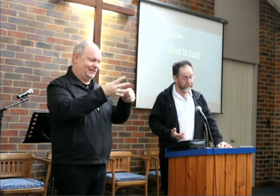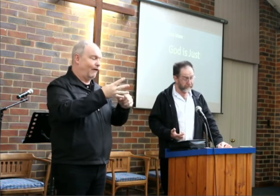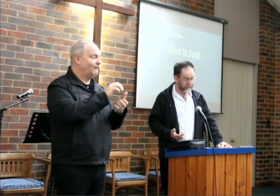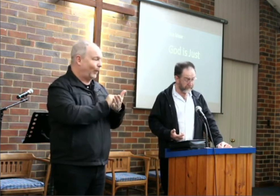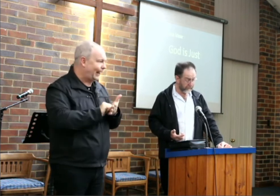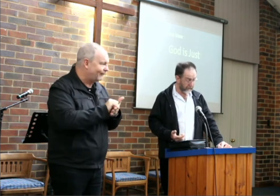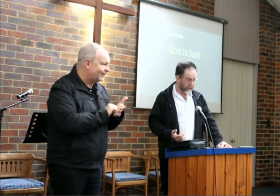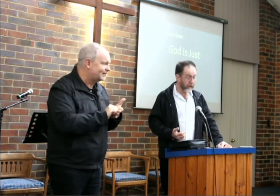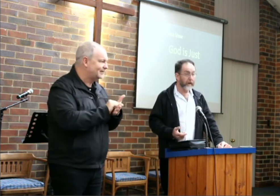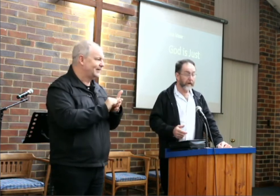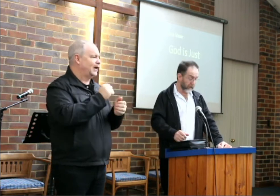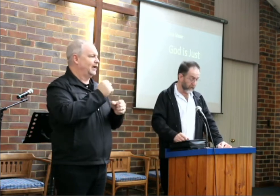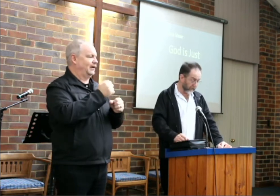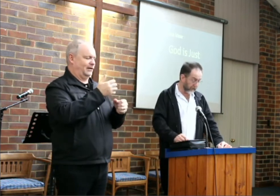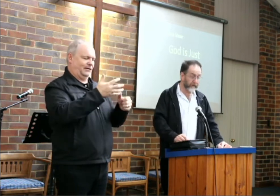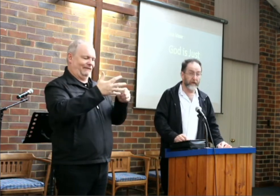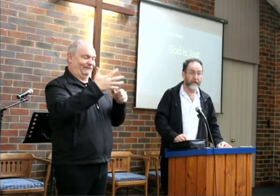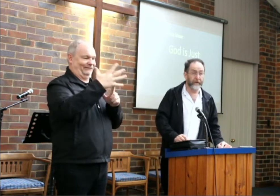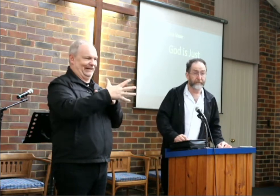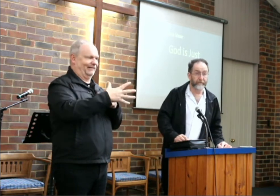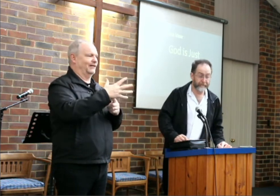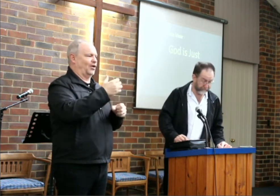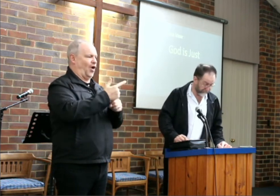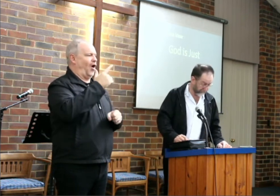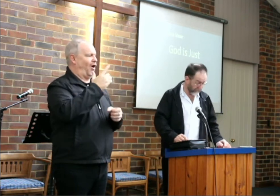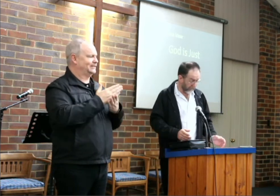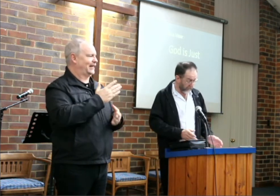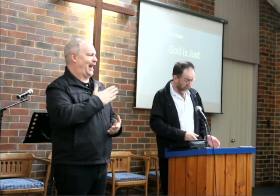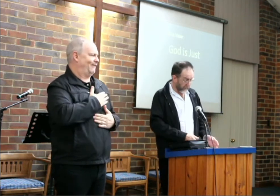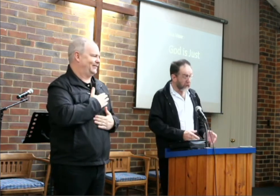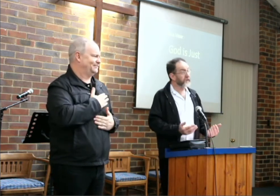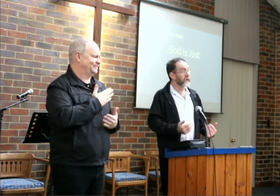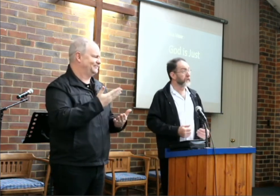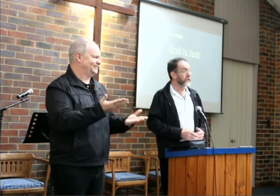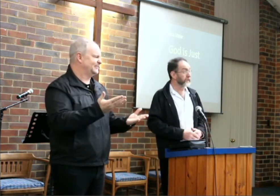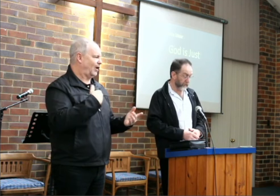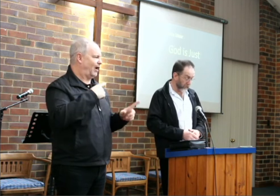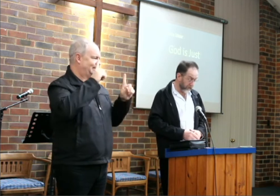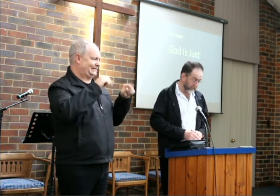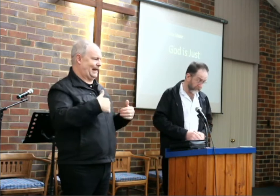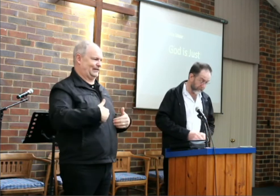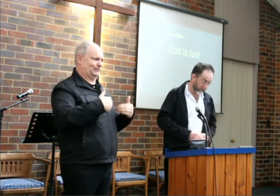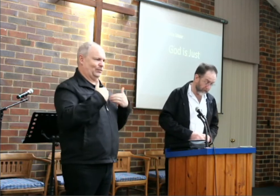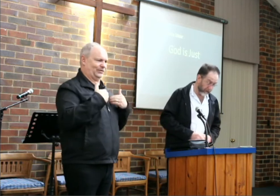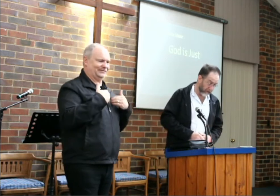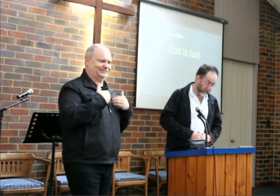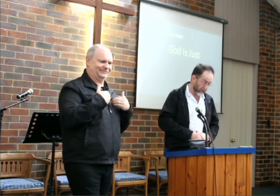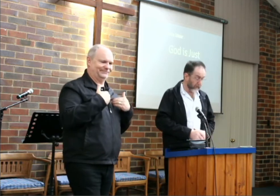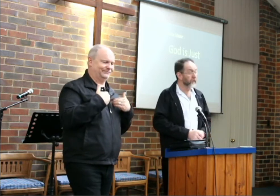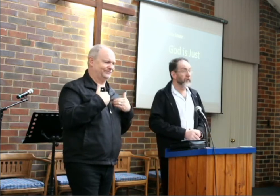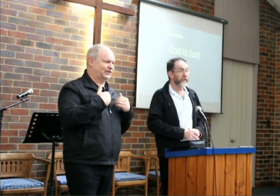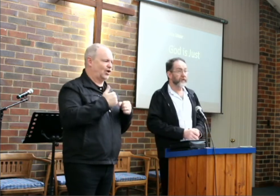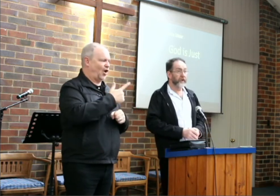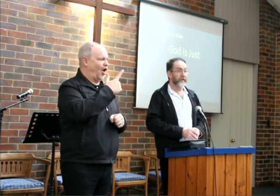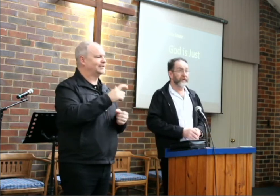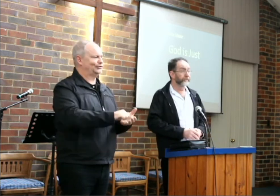forgiving, and God is loving. And I'll start the series this morning with